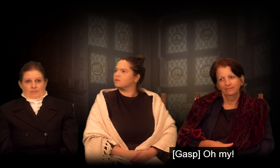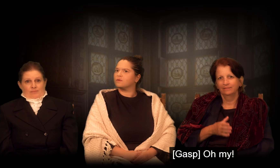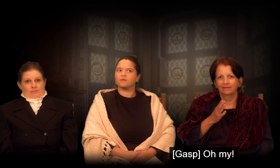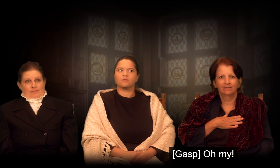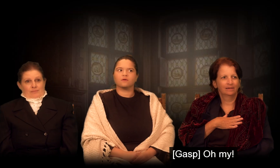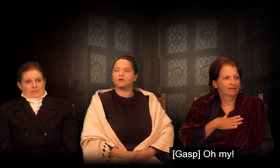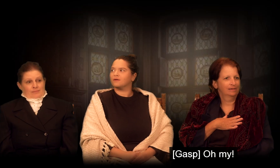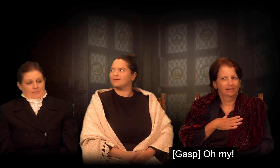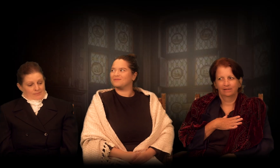Oh my.